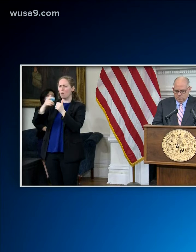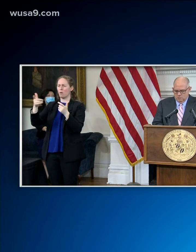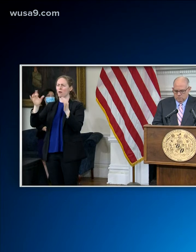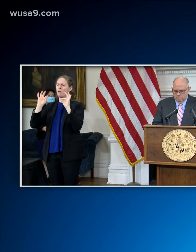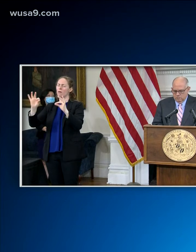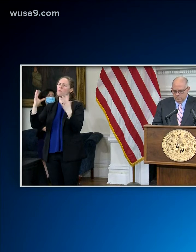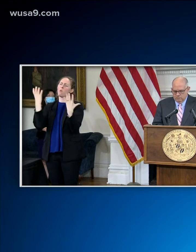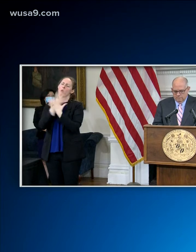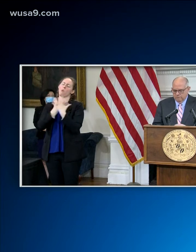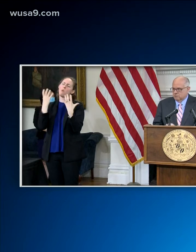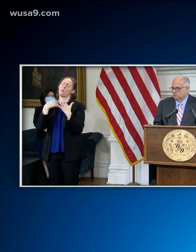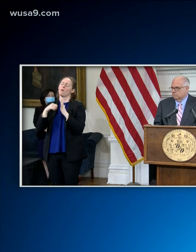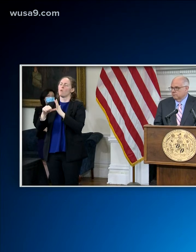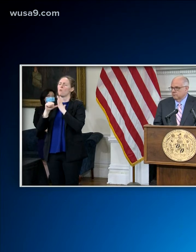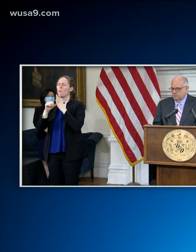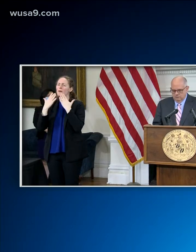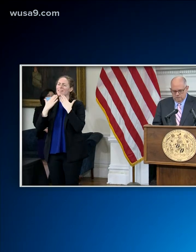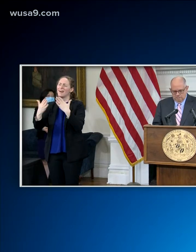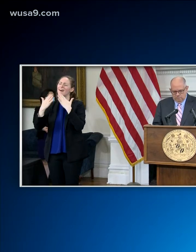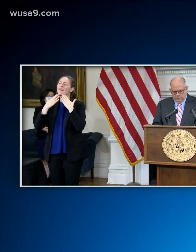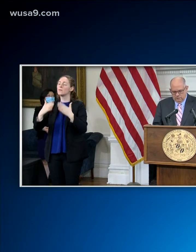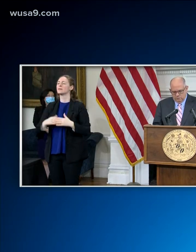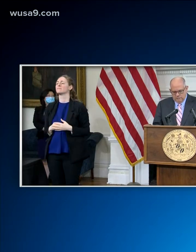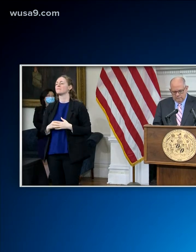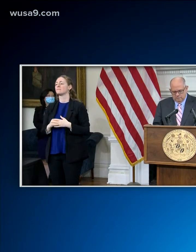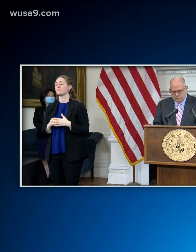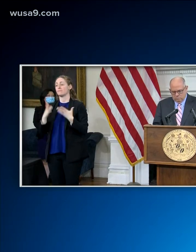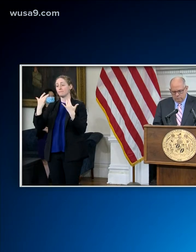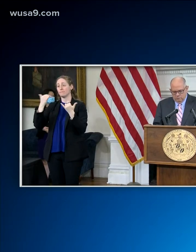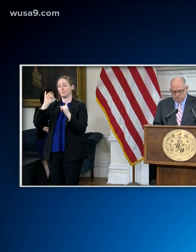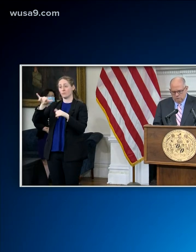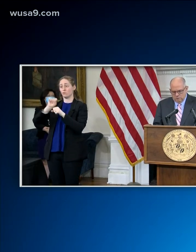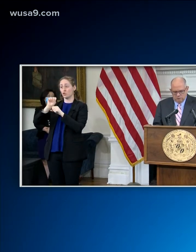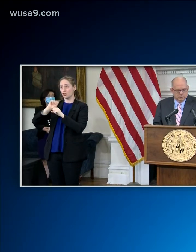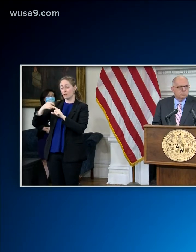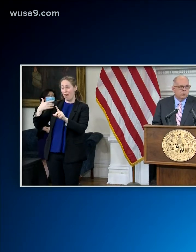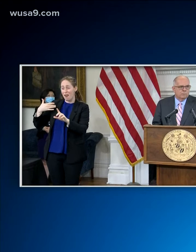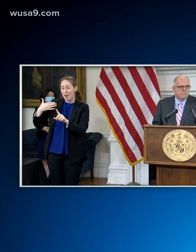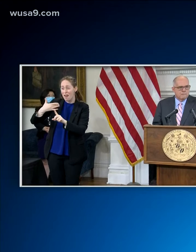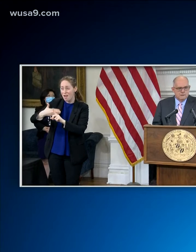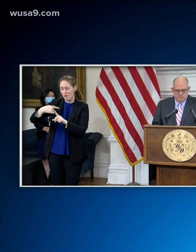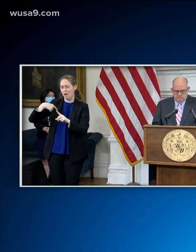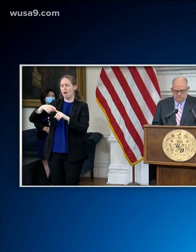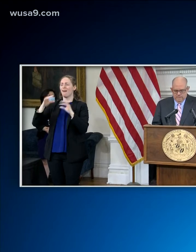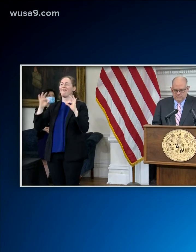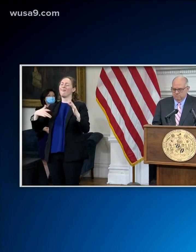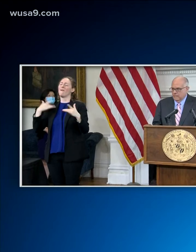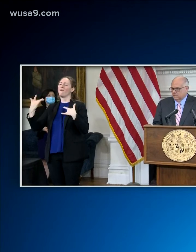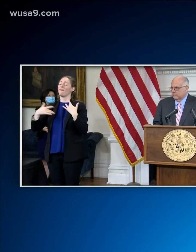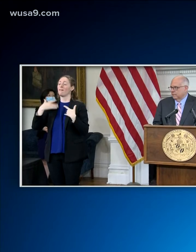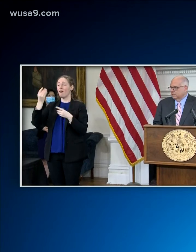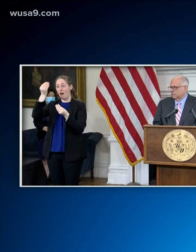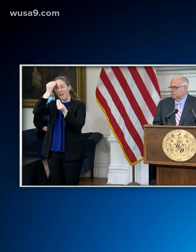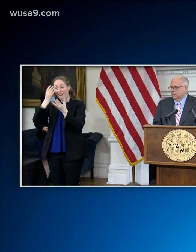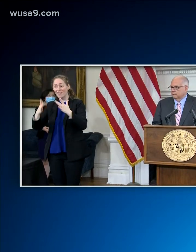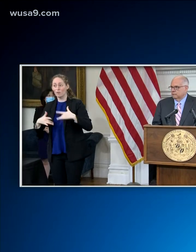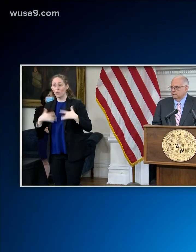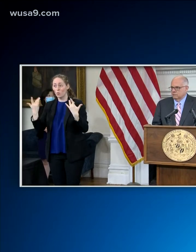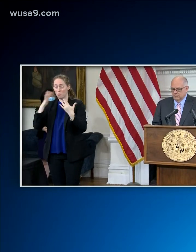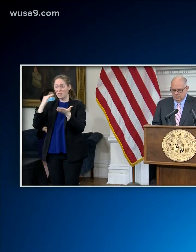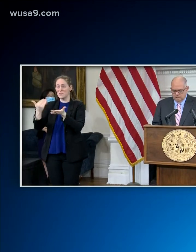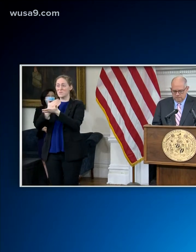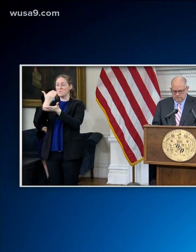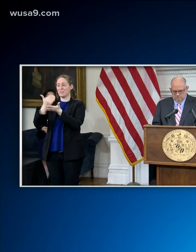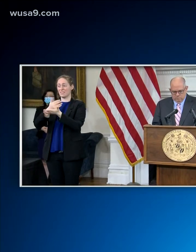As a result of all of their efforts, I'm pleased to announce that we will launch 6 more mass vaccination